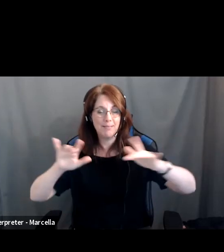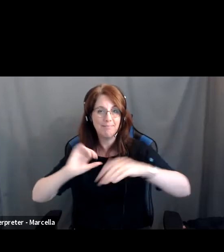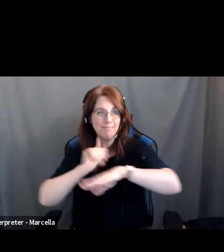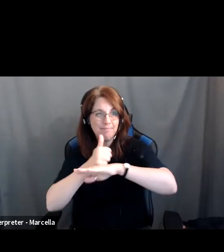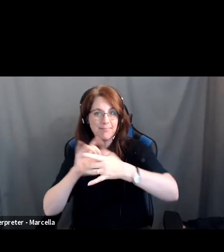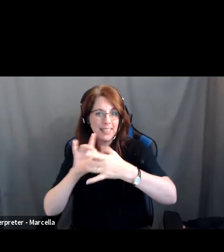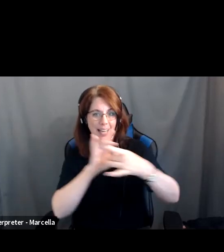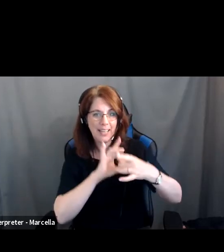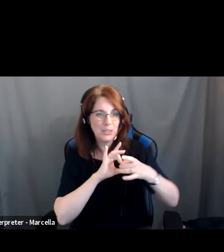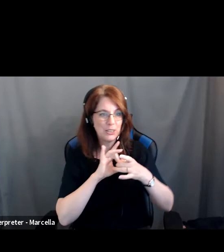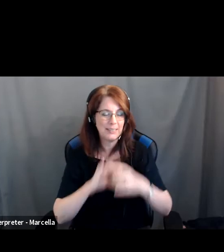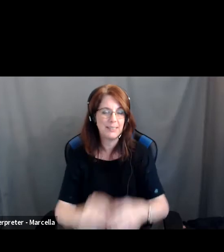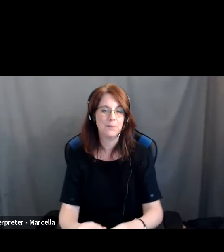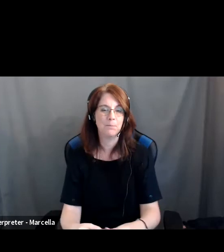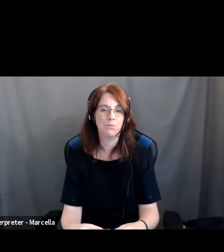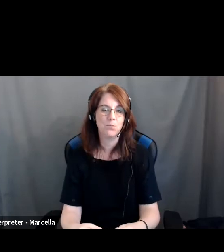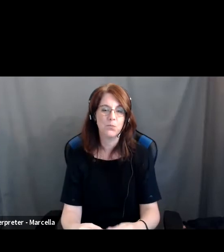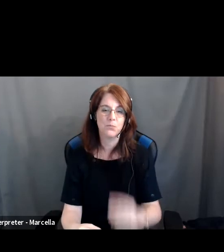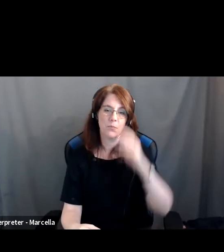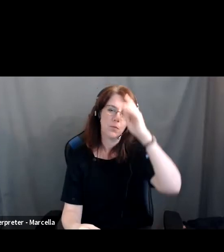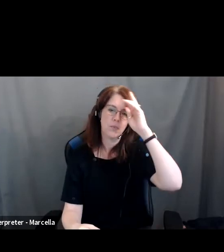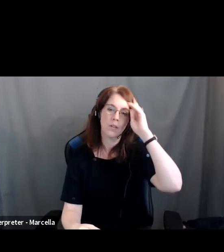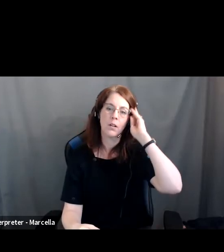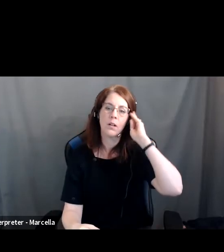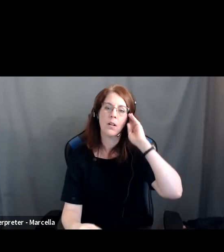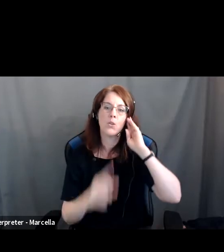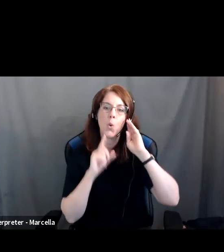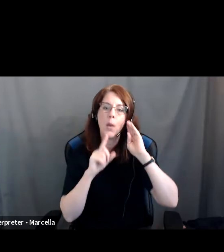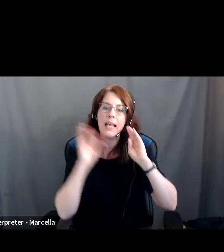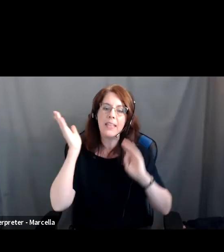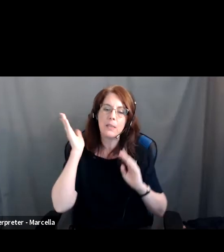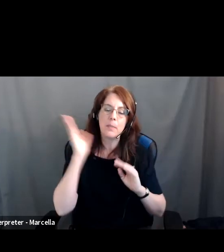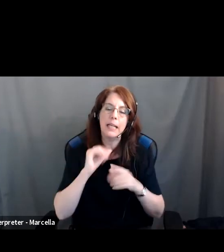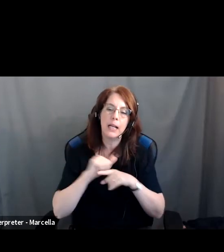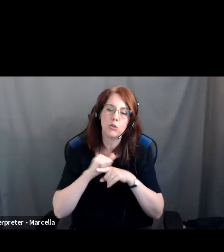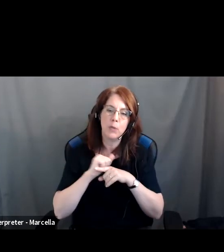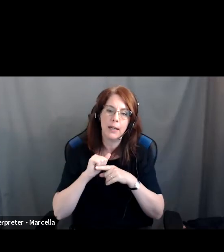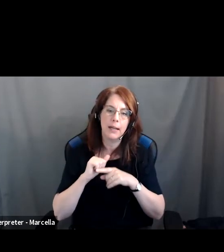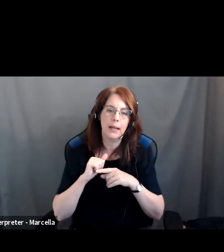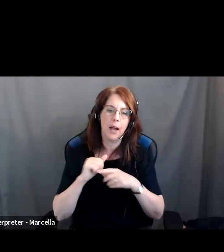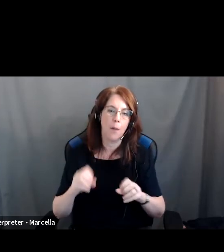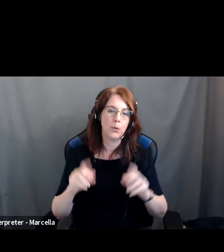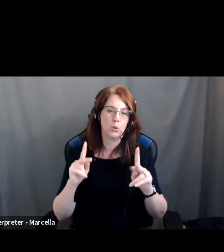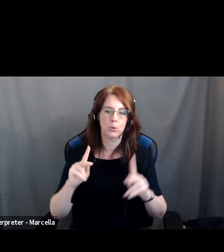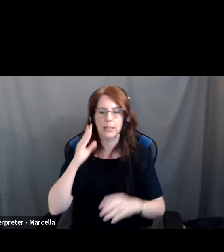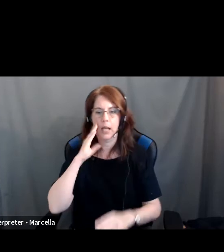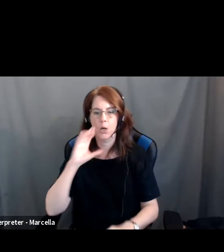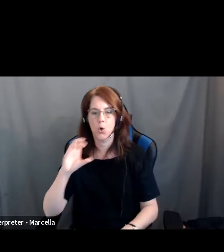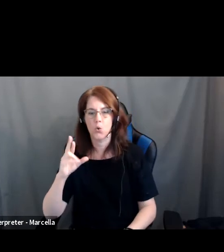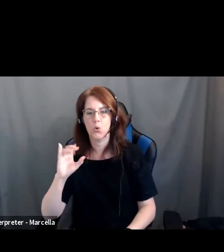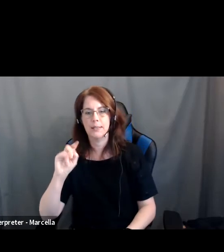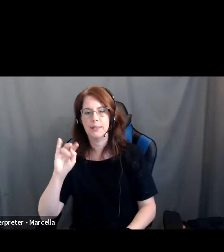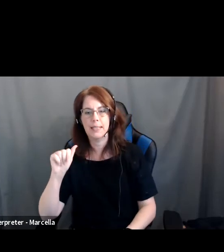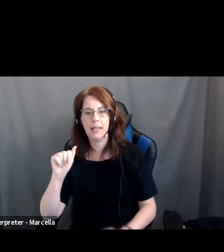made. And so really these speaking and training opportunities, and Christina mentioned earlier, these lunch